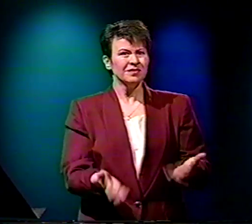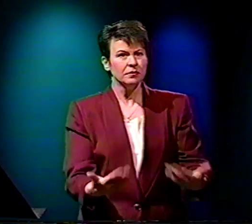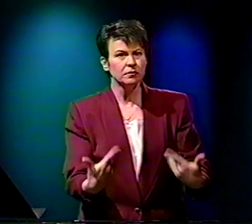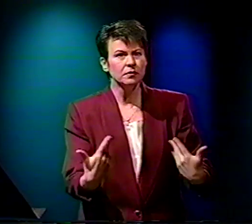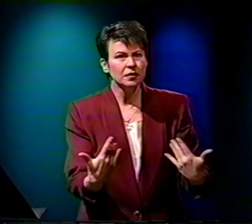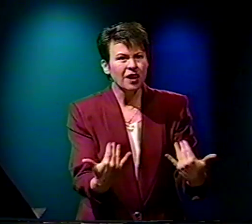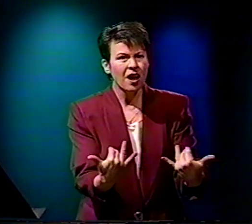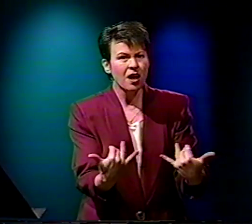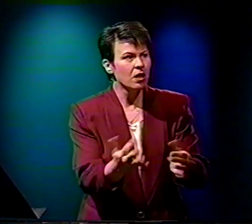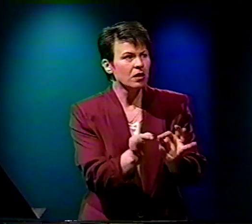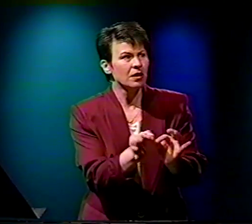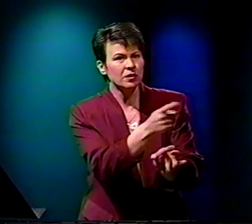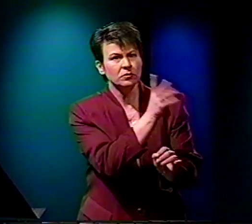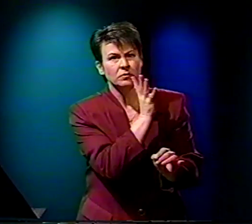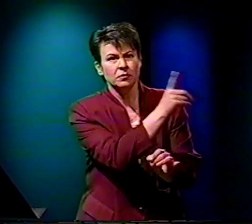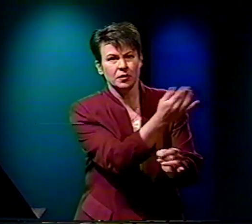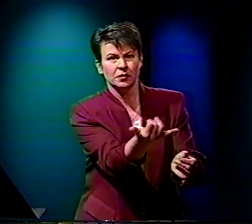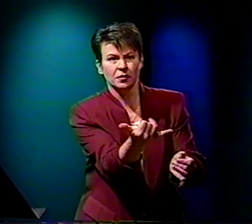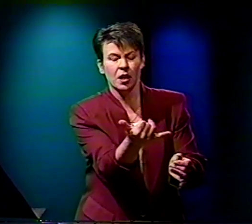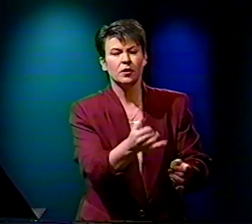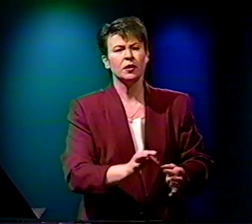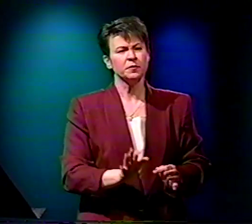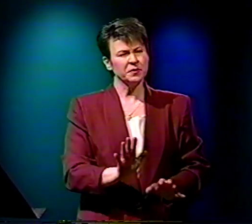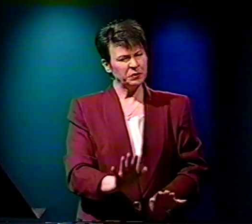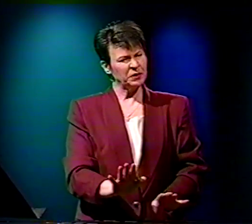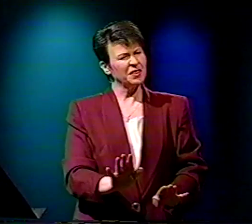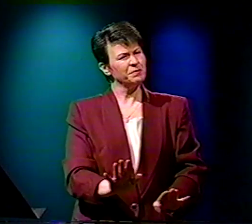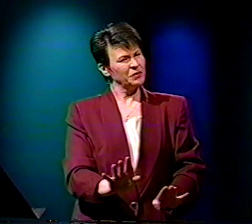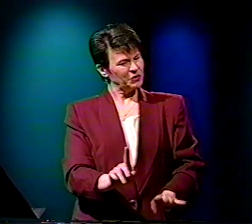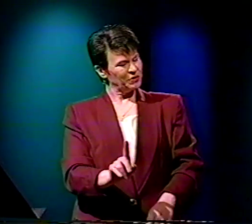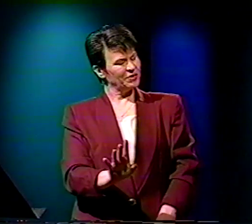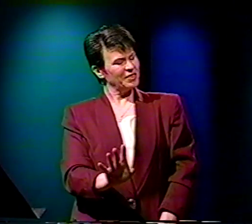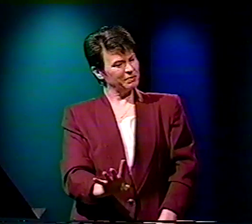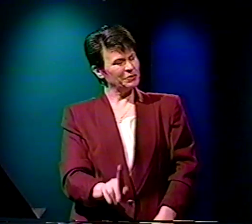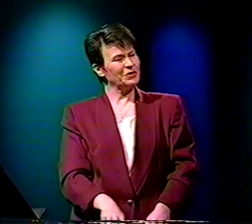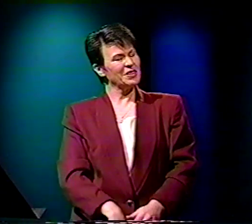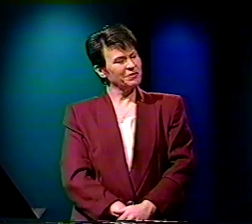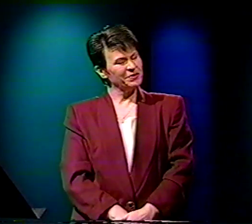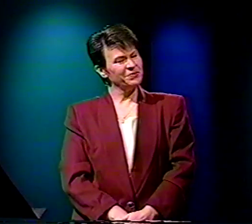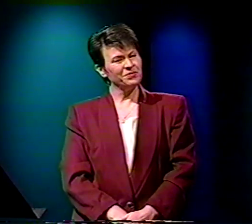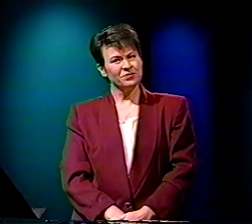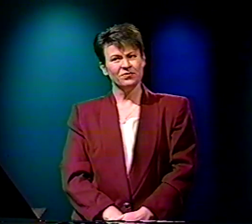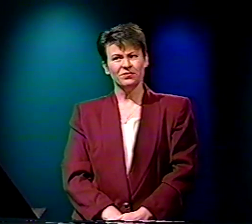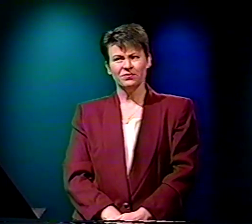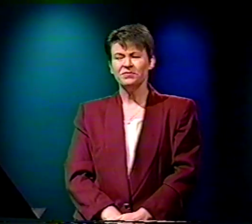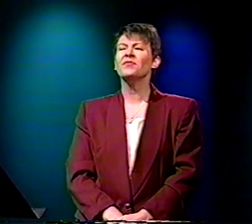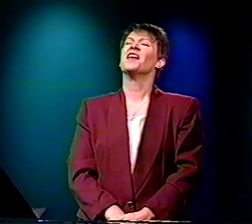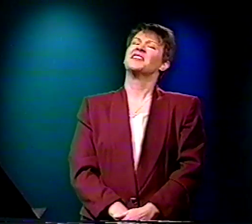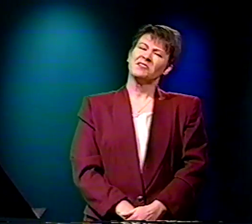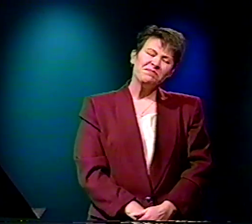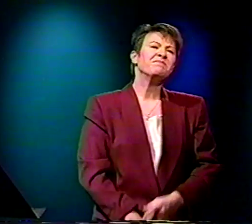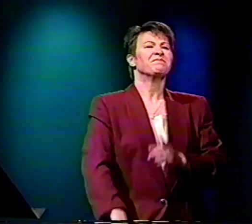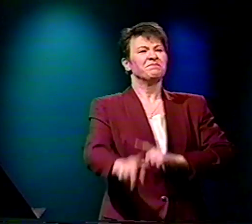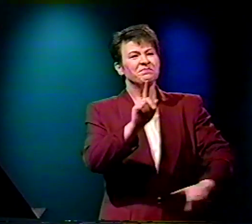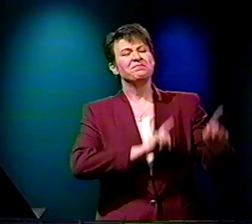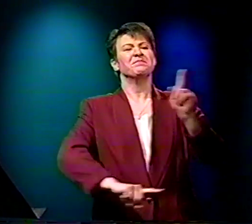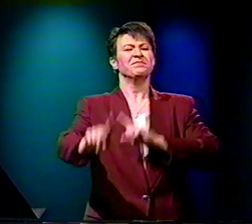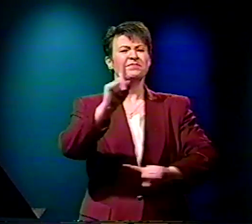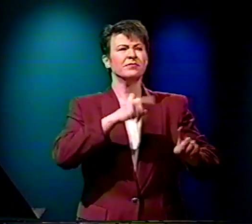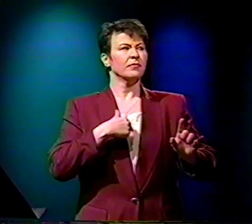stands there, and deaf people say, come on, start signing, because they're speaking. And the interpreter's like, wait a minute, just wait, wait, wait. And then they nod, and like they